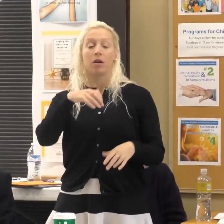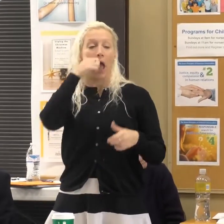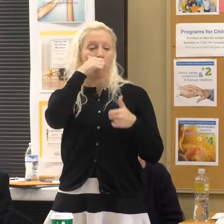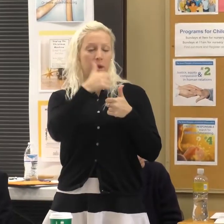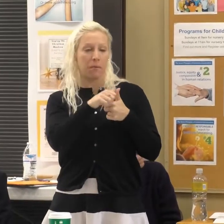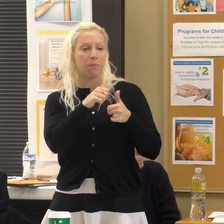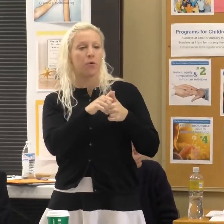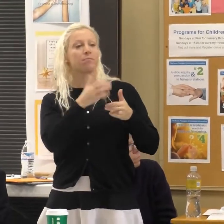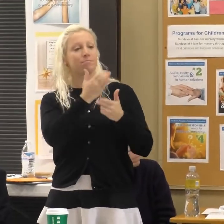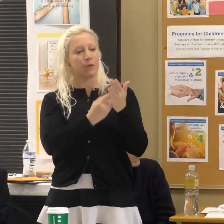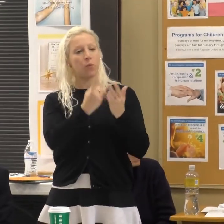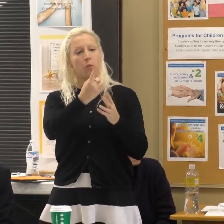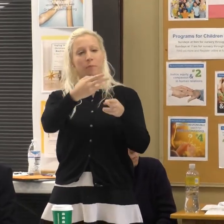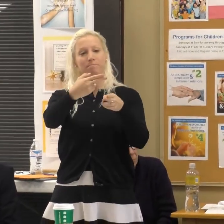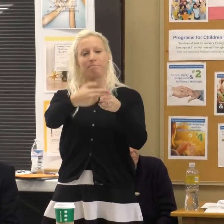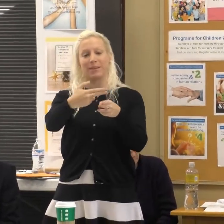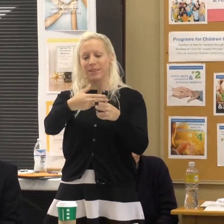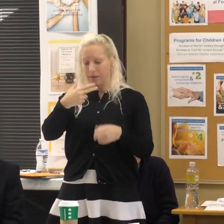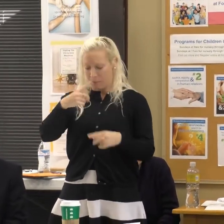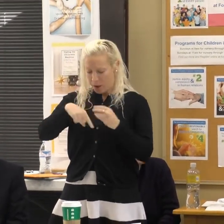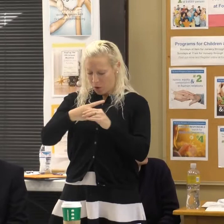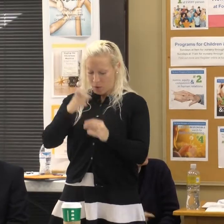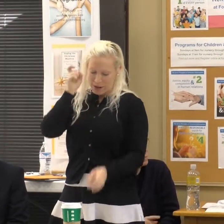wanted to add.